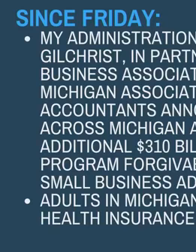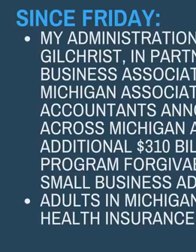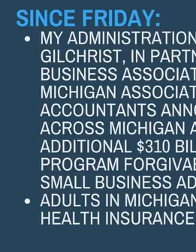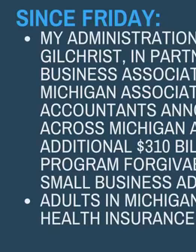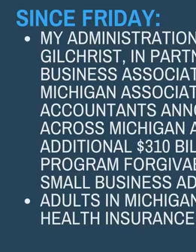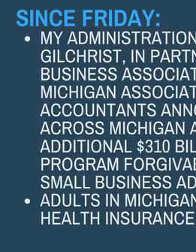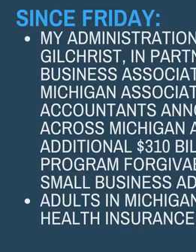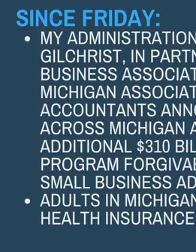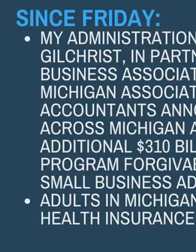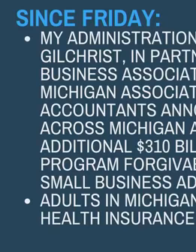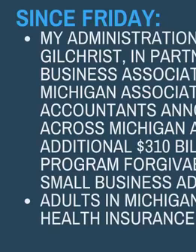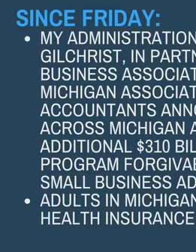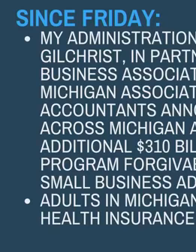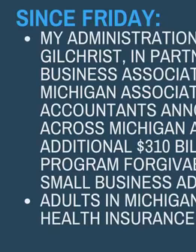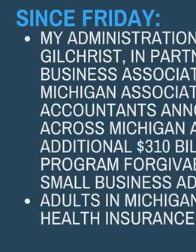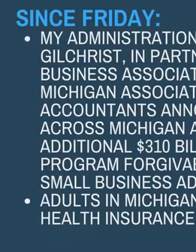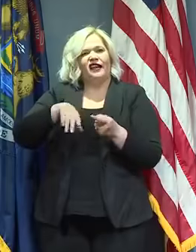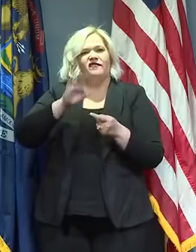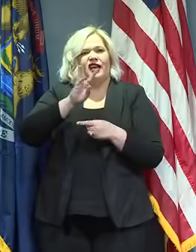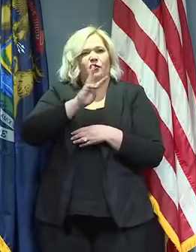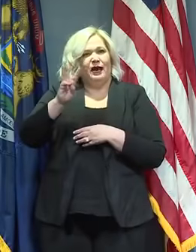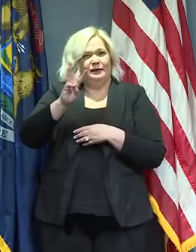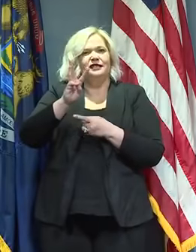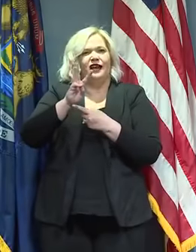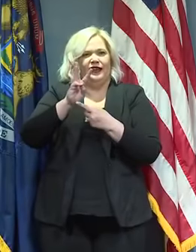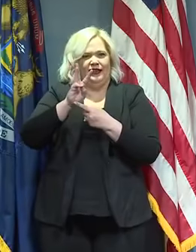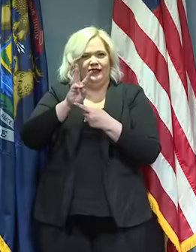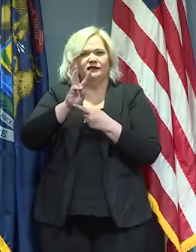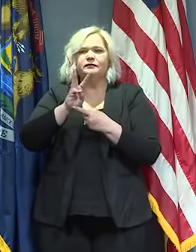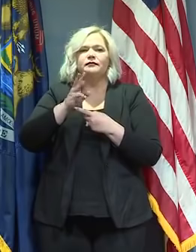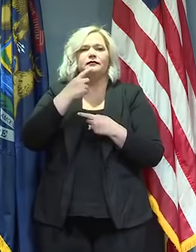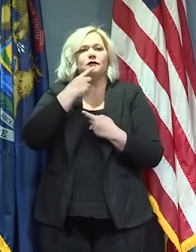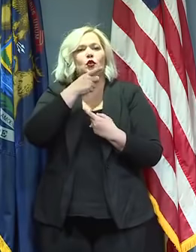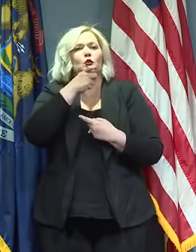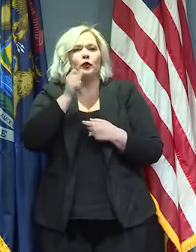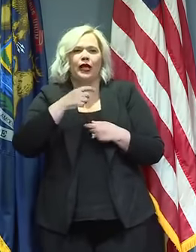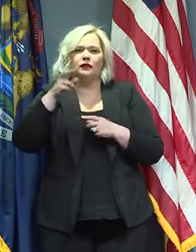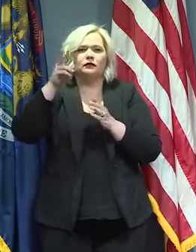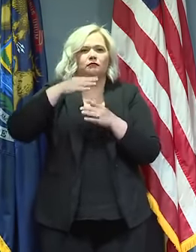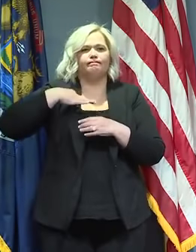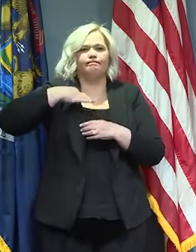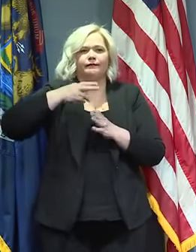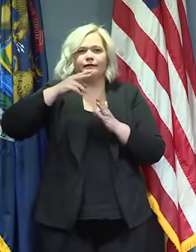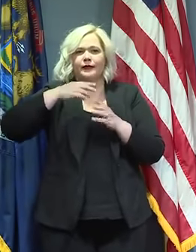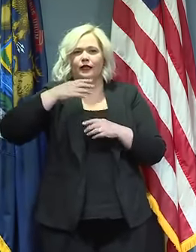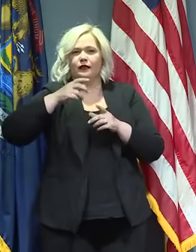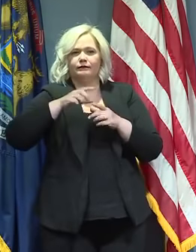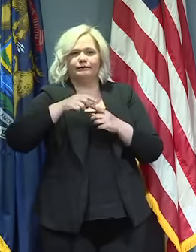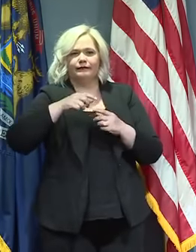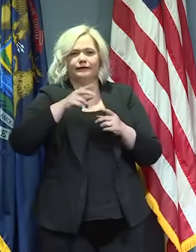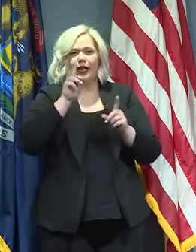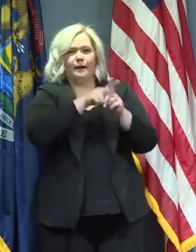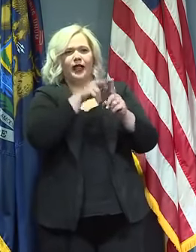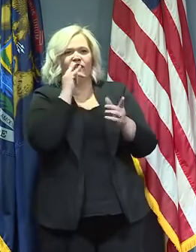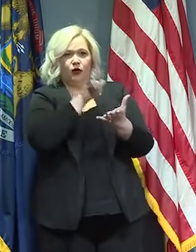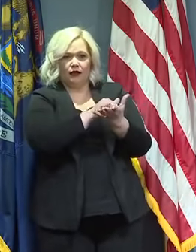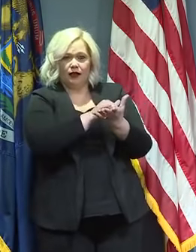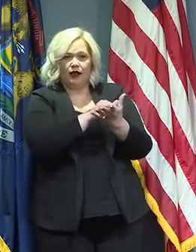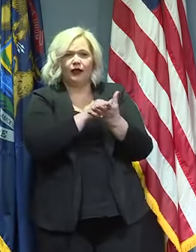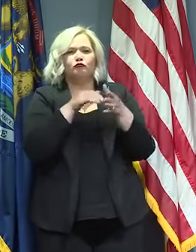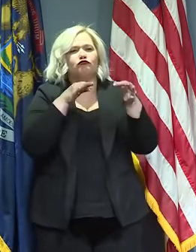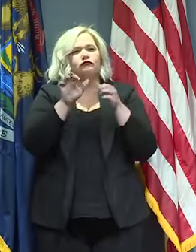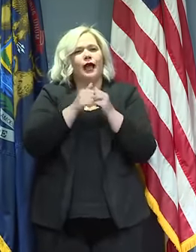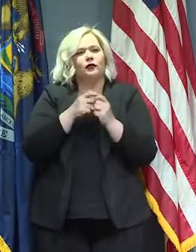MyPaycheckProtection.com website includes key PPP eligibility information, videos, and instructions to help with the